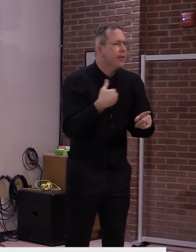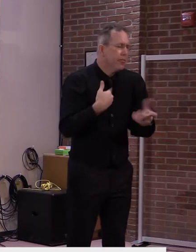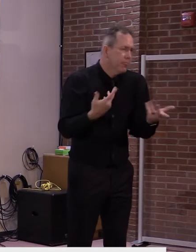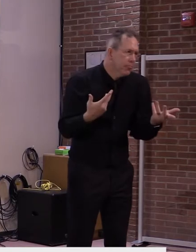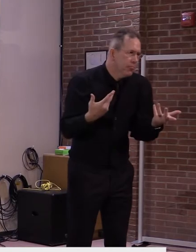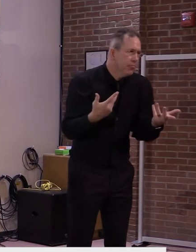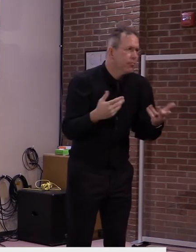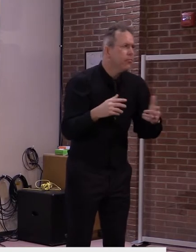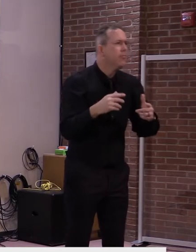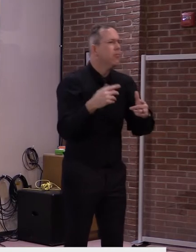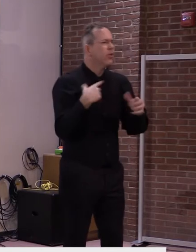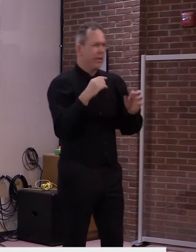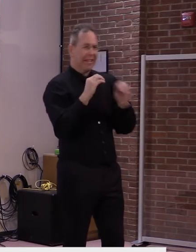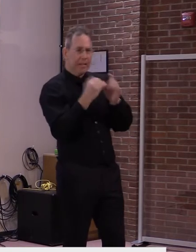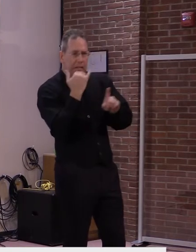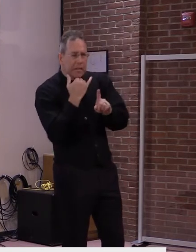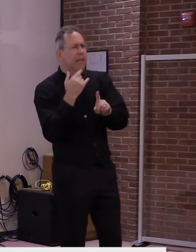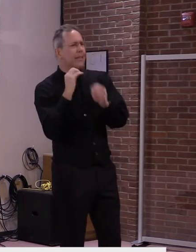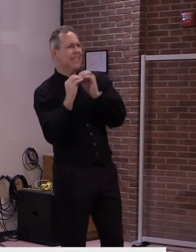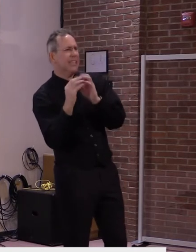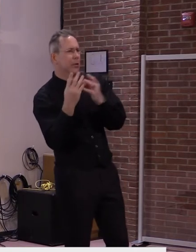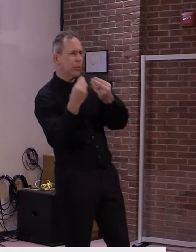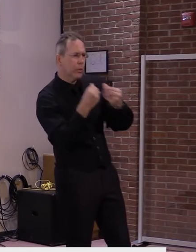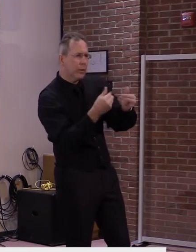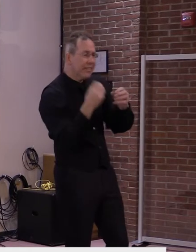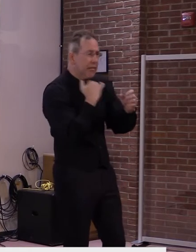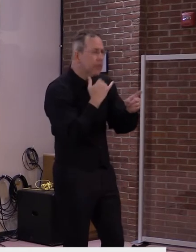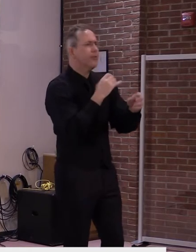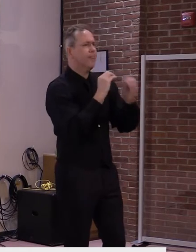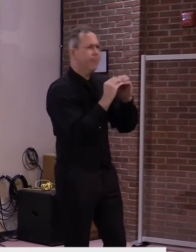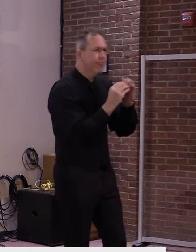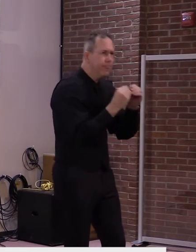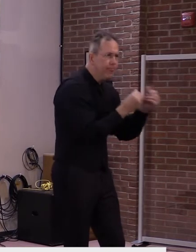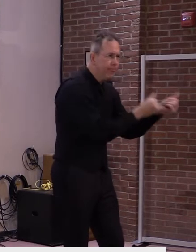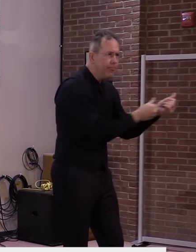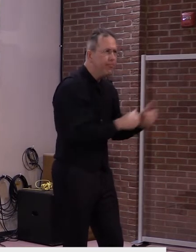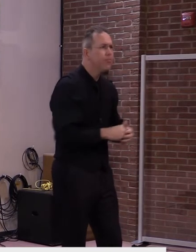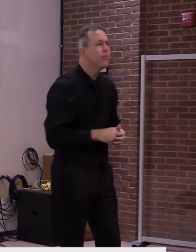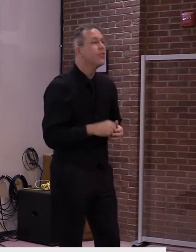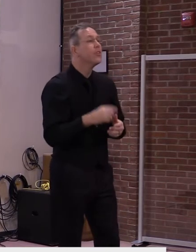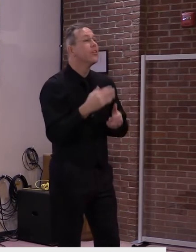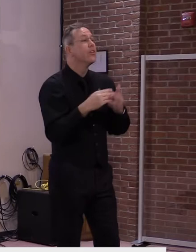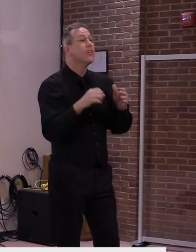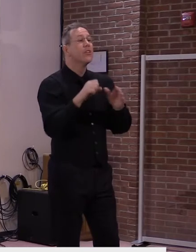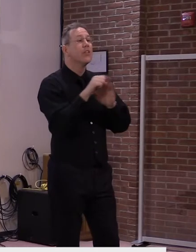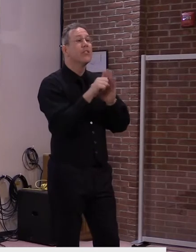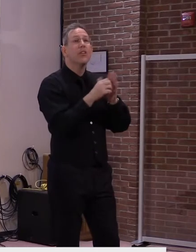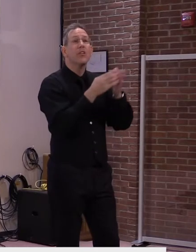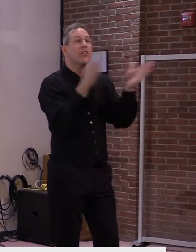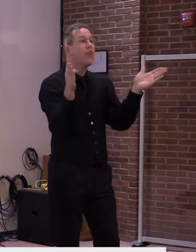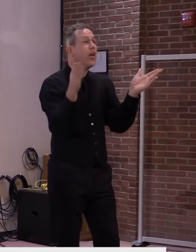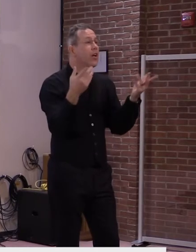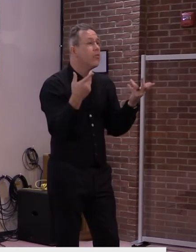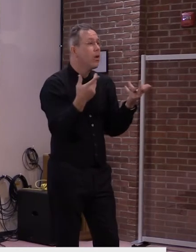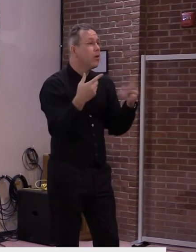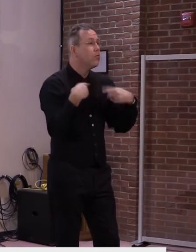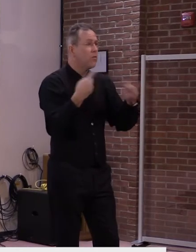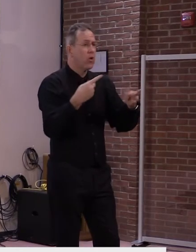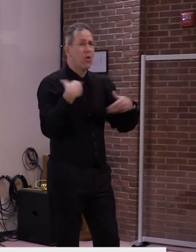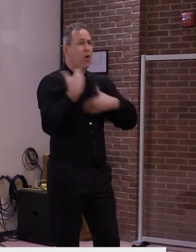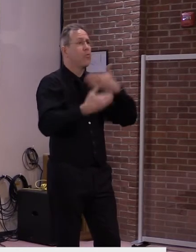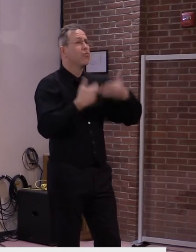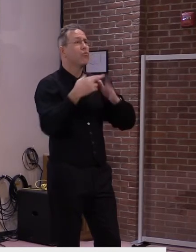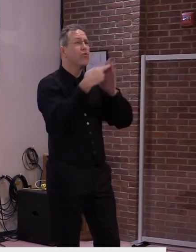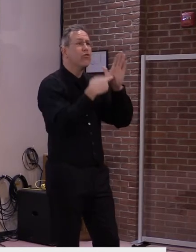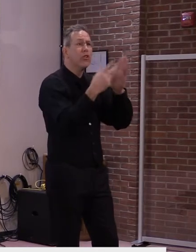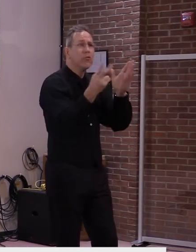program. But as I said on Wednesday, so far this statewide registration and vaccination process has been a success.